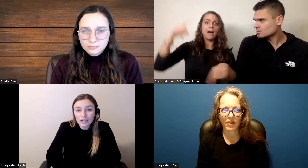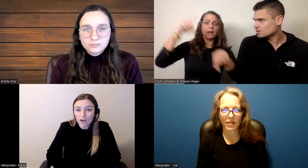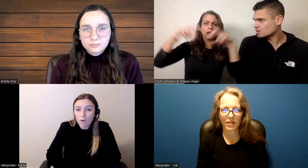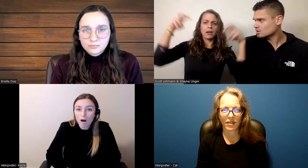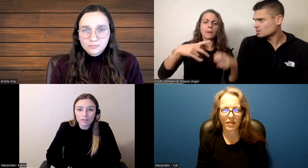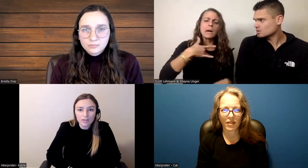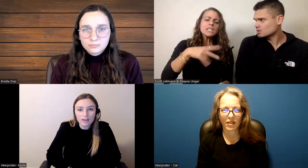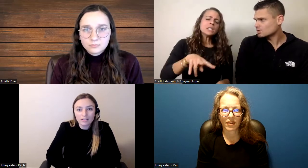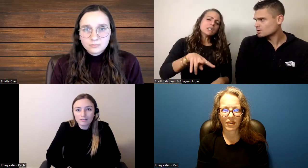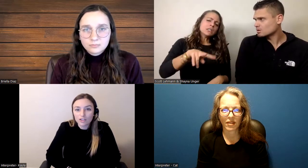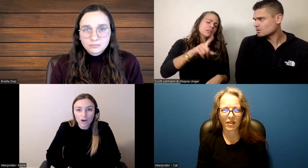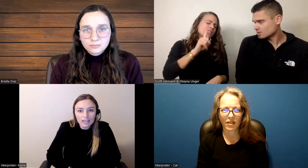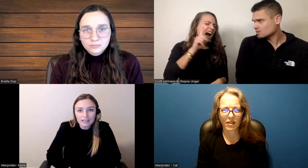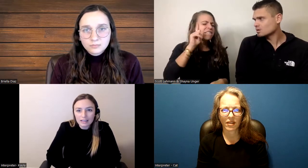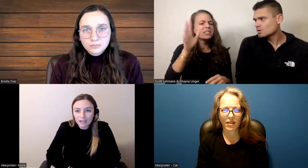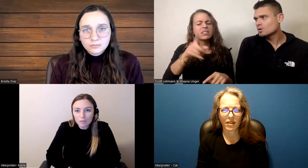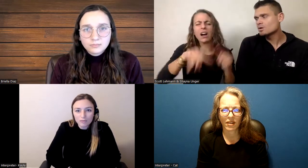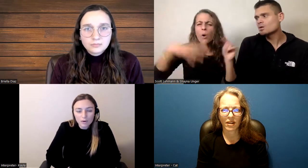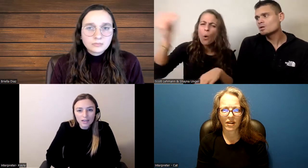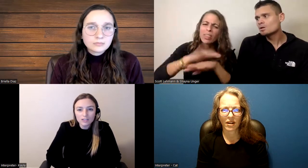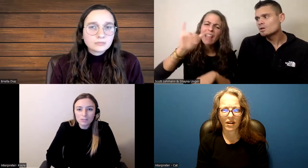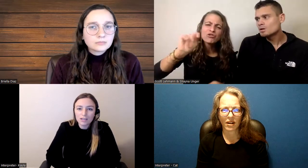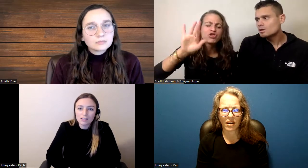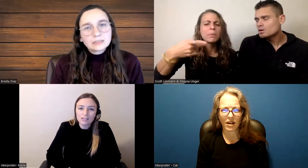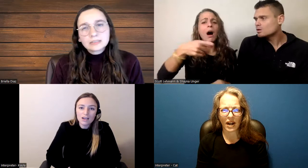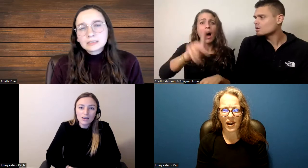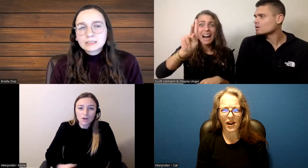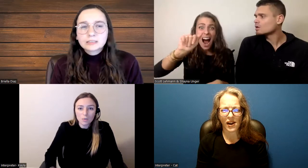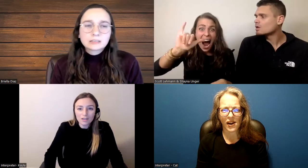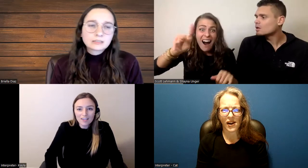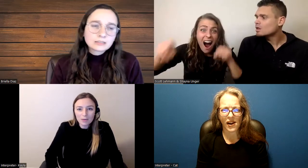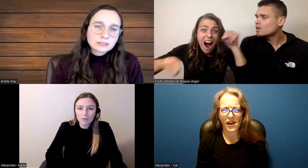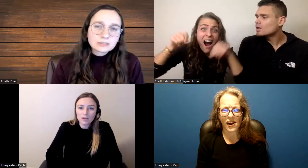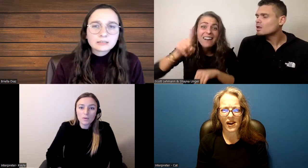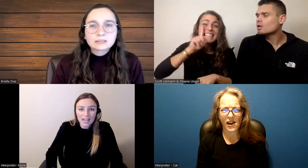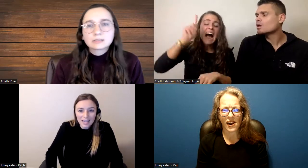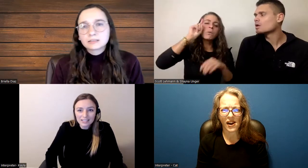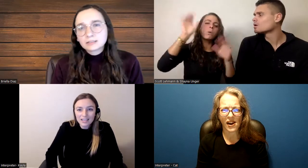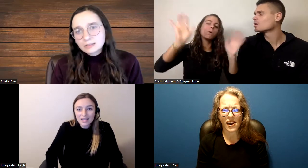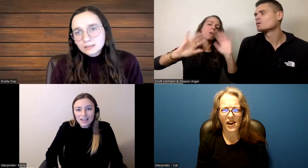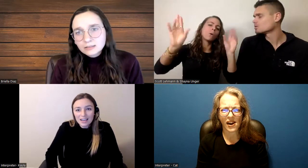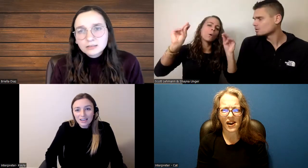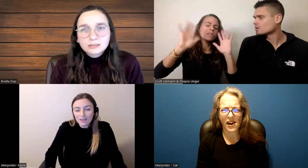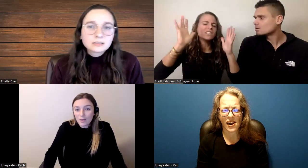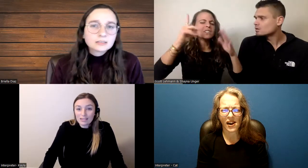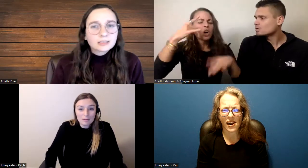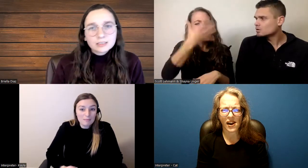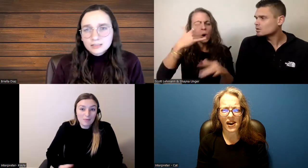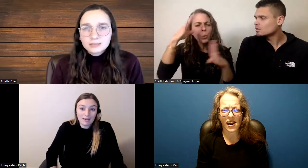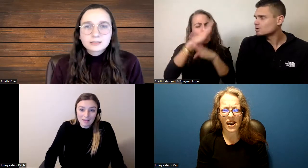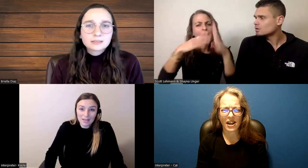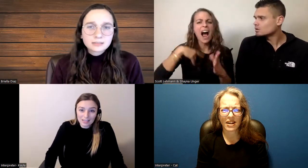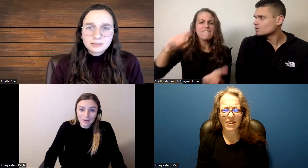harder and know all of the jargon and lingo beforehand, just because, you know, we're deaf, people think we can't, you know, and